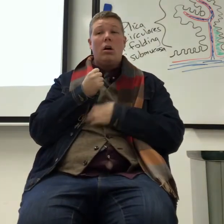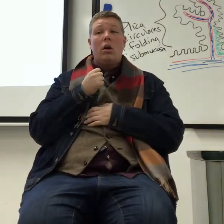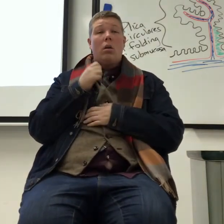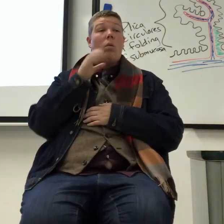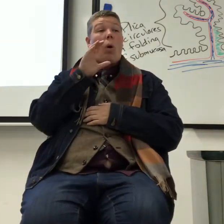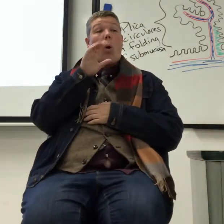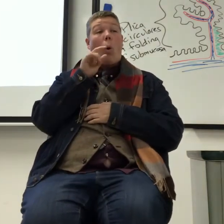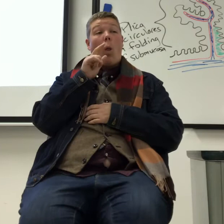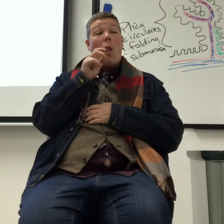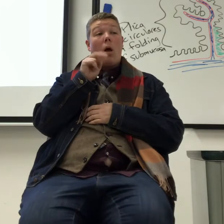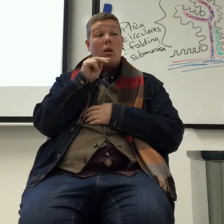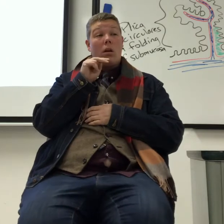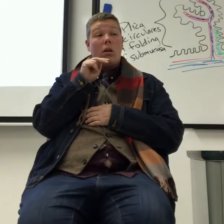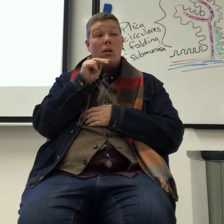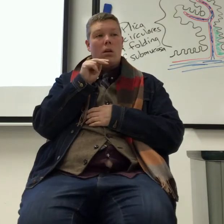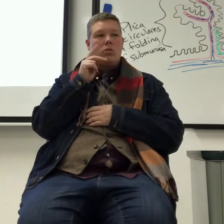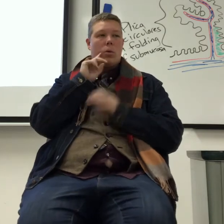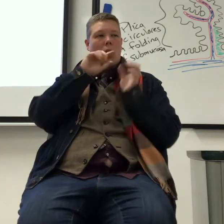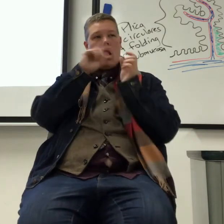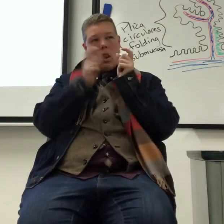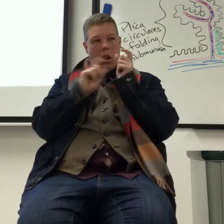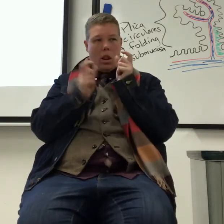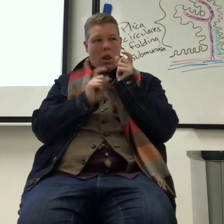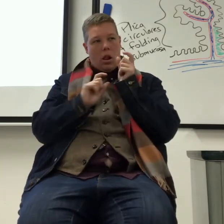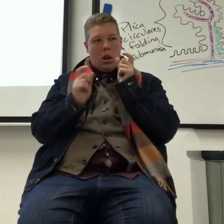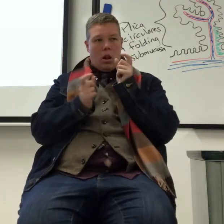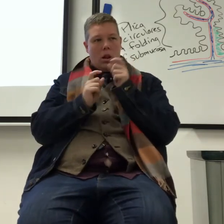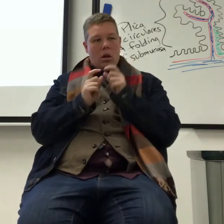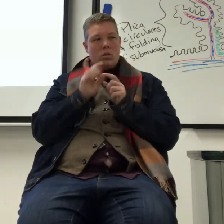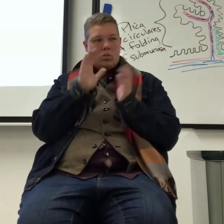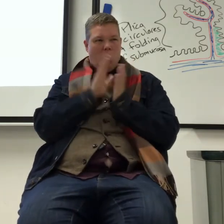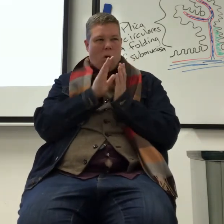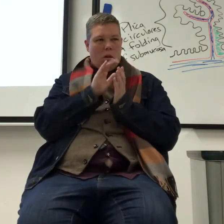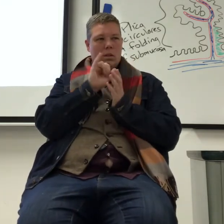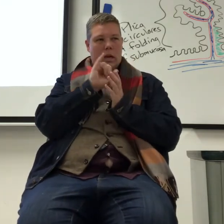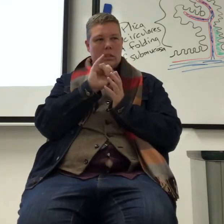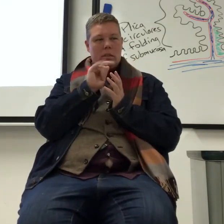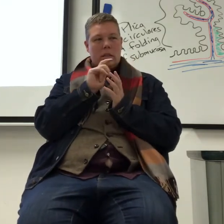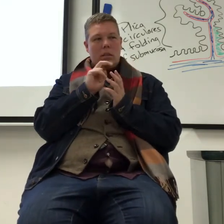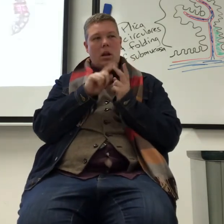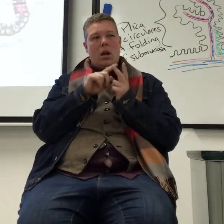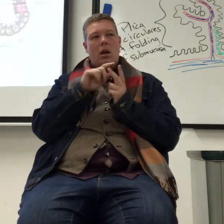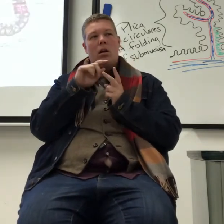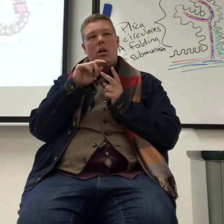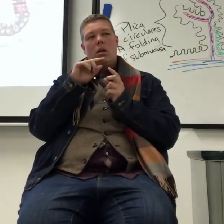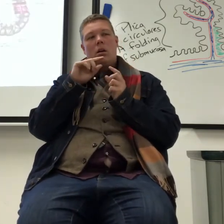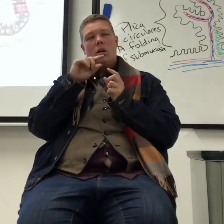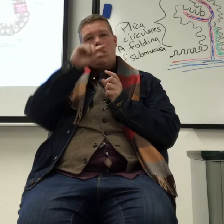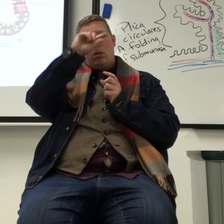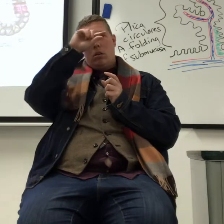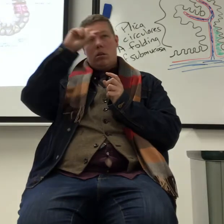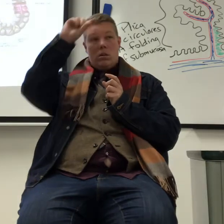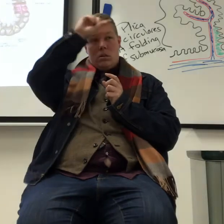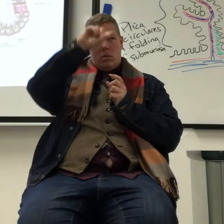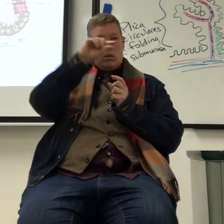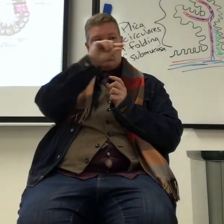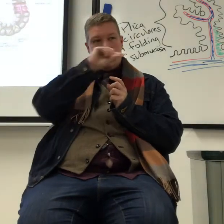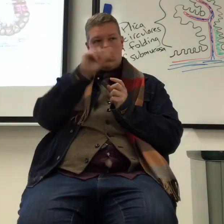colon, once we get to the end of the small intestine, duodenum, jejunum, ileum, if we look at the colon